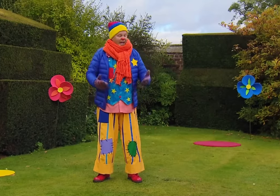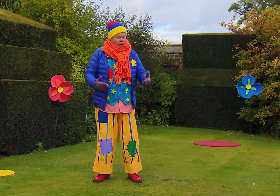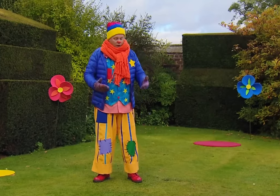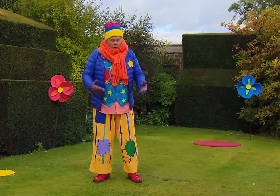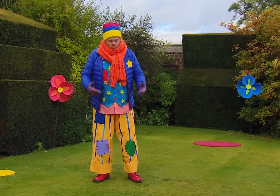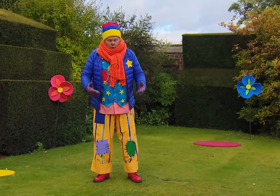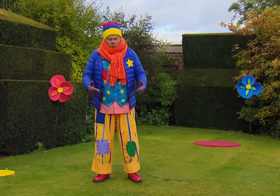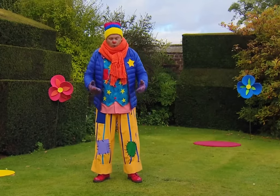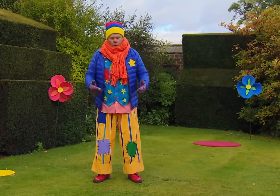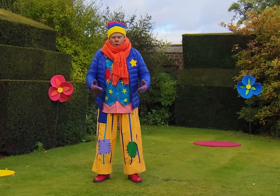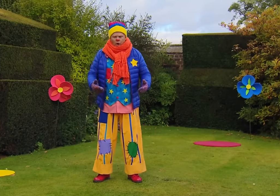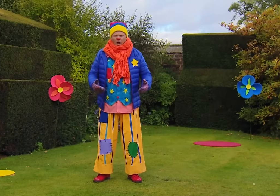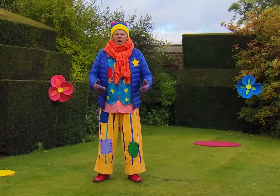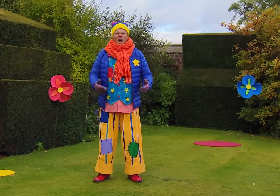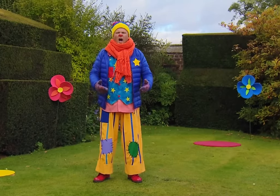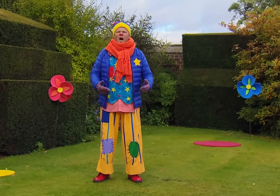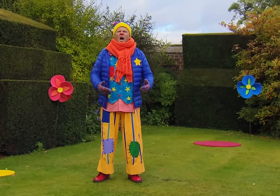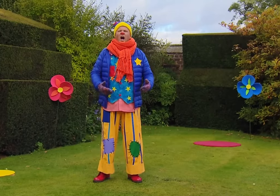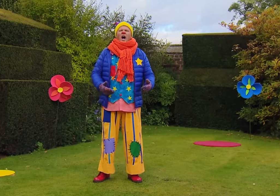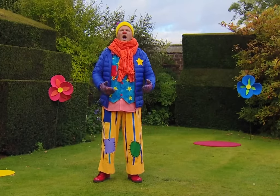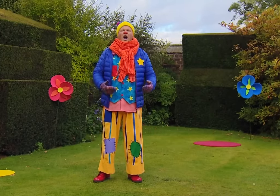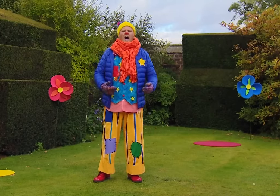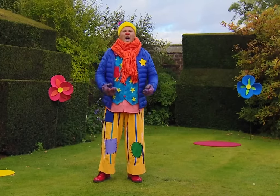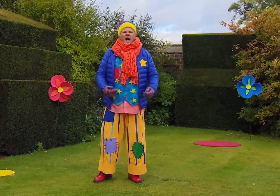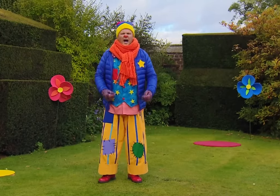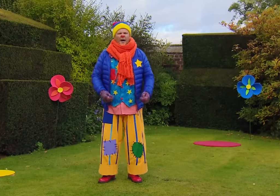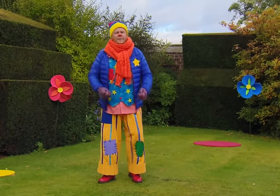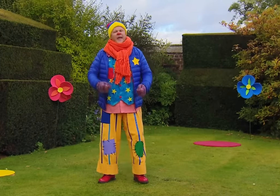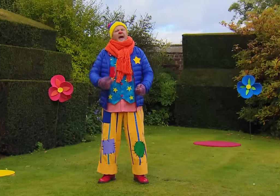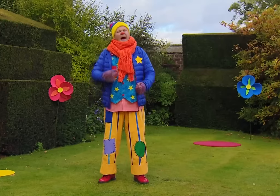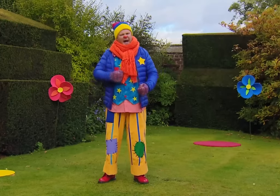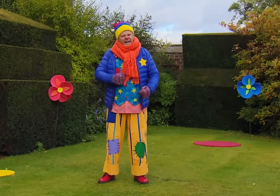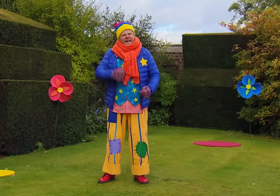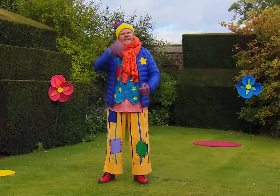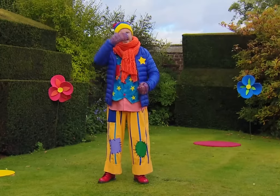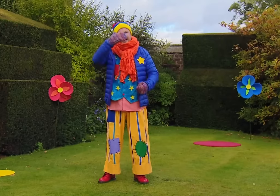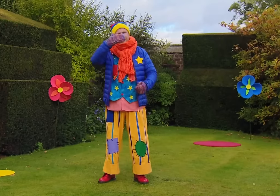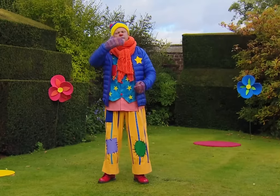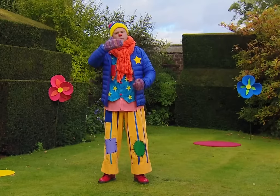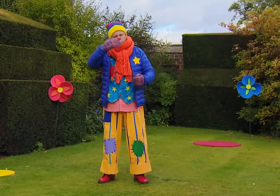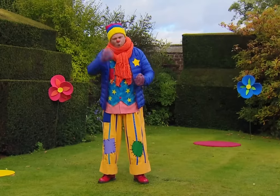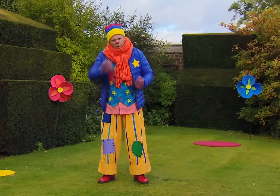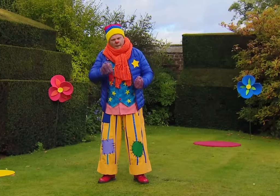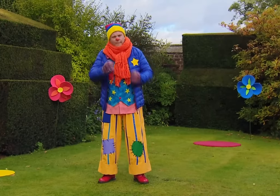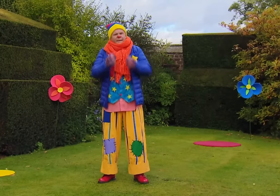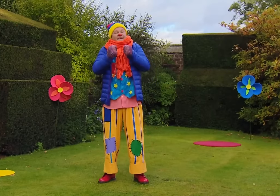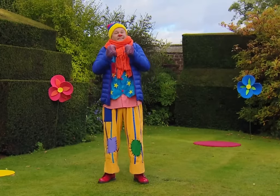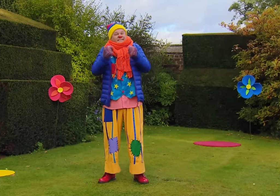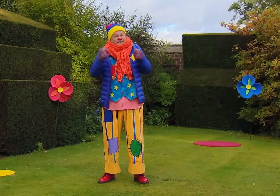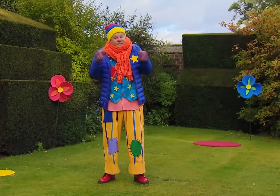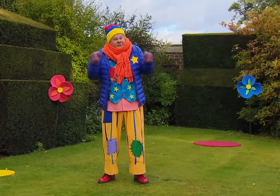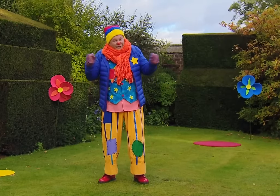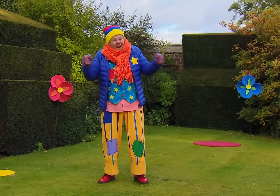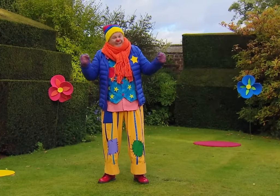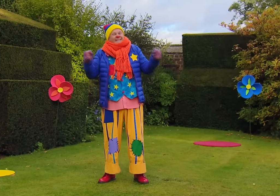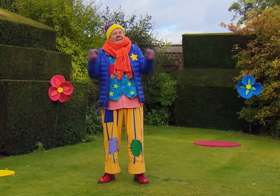you exercise. Oh, I need to warm up by